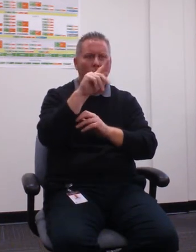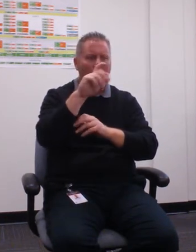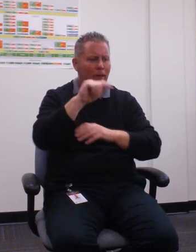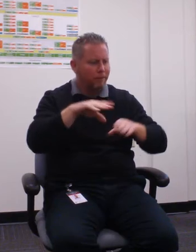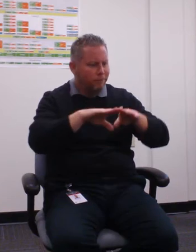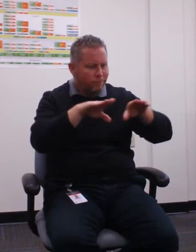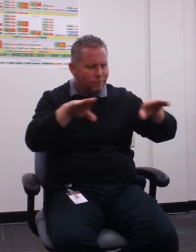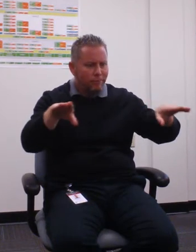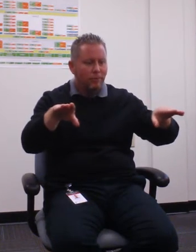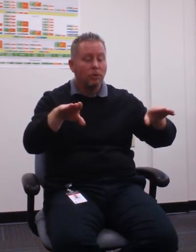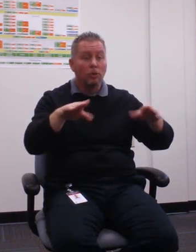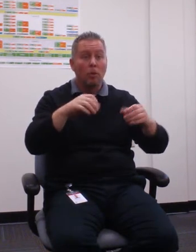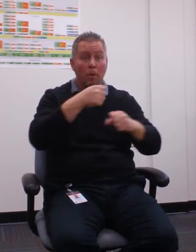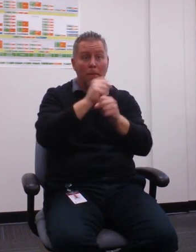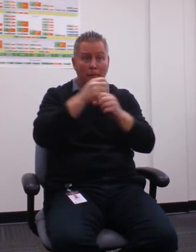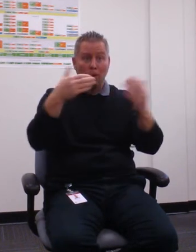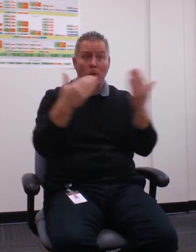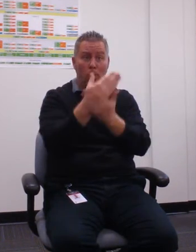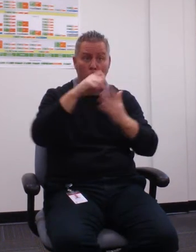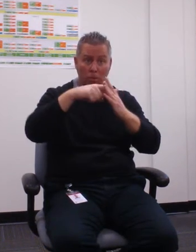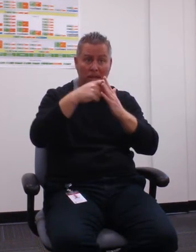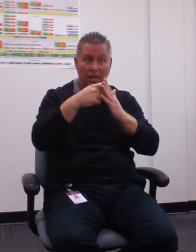So they programmed another key